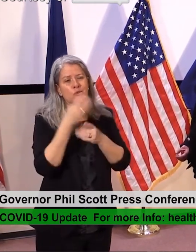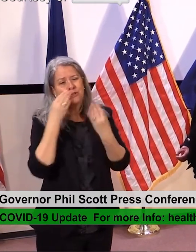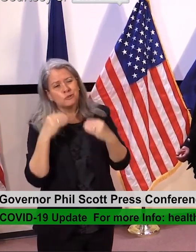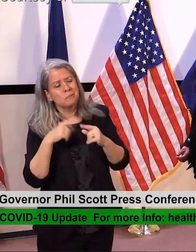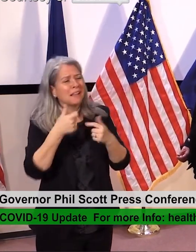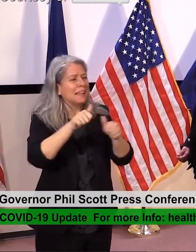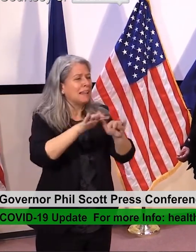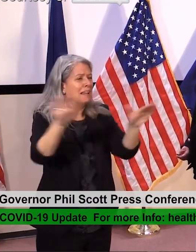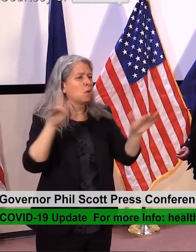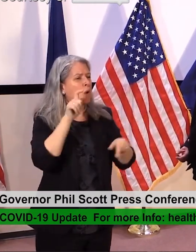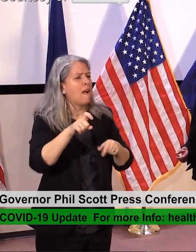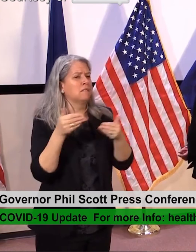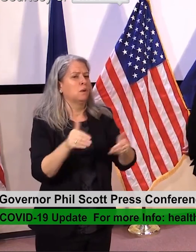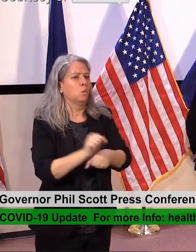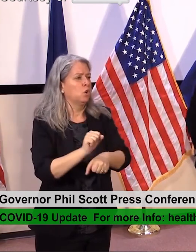but others?